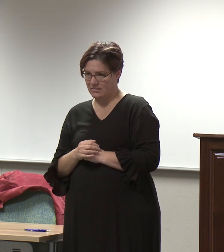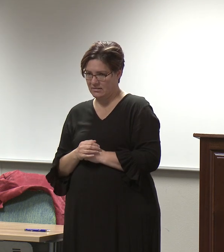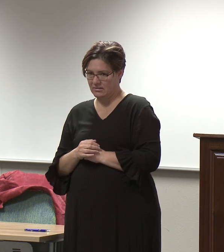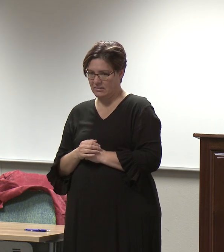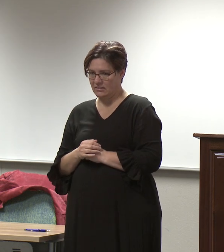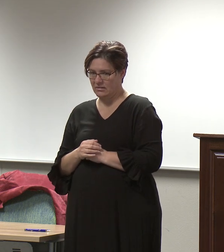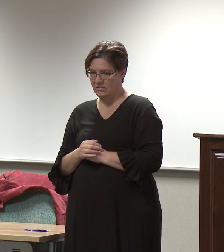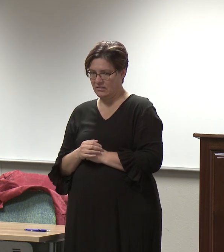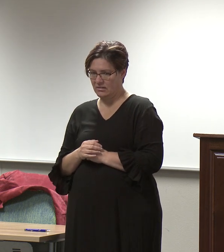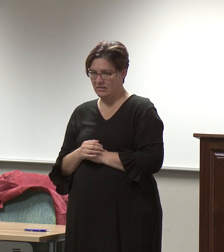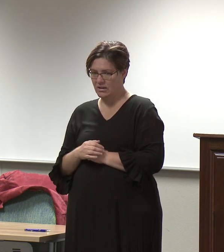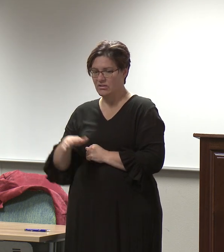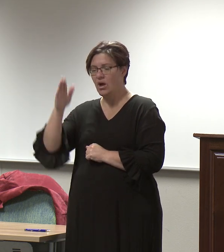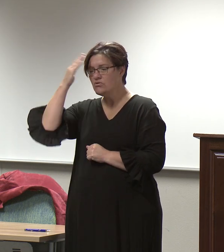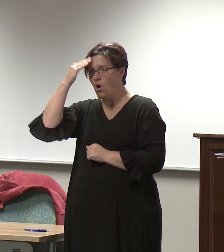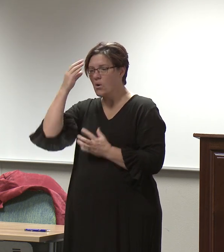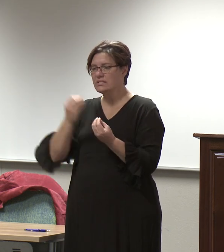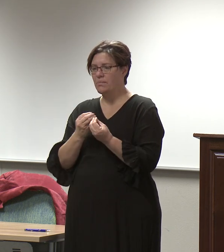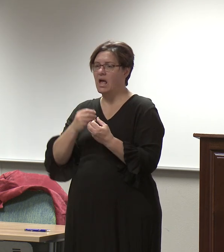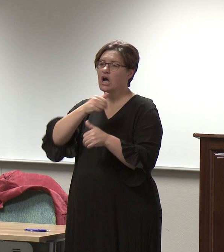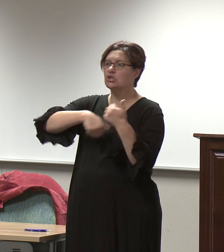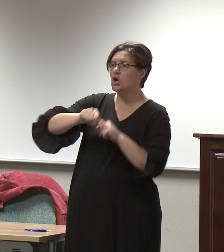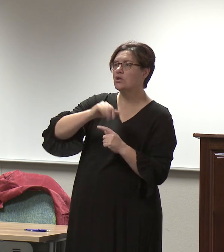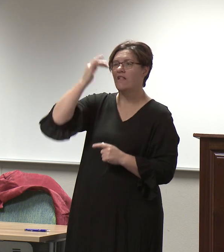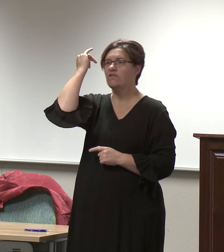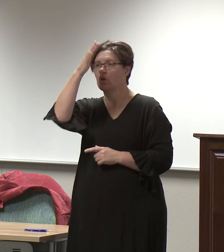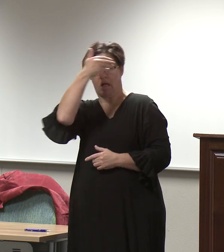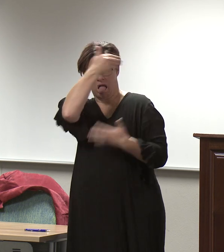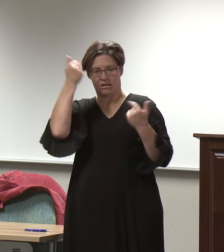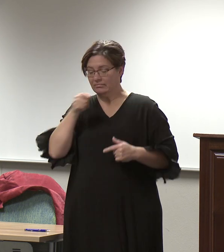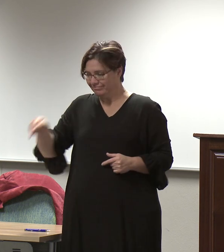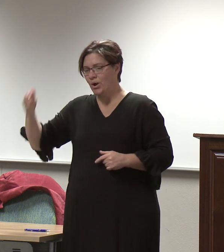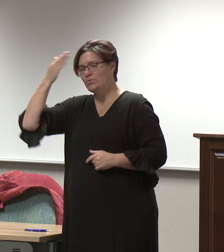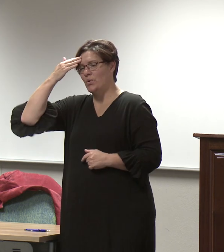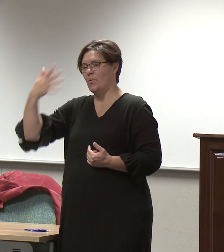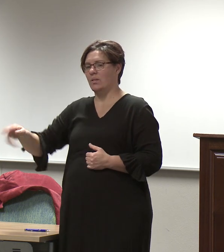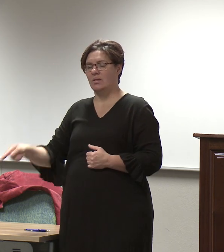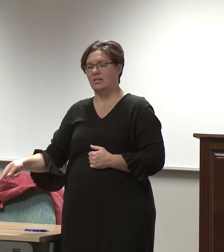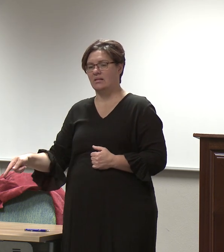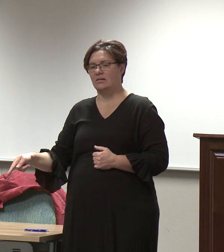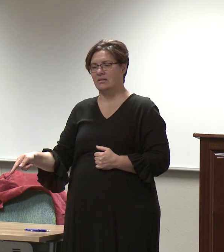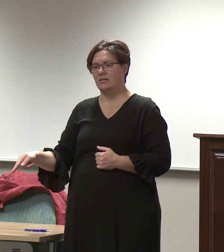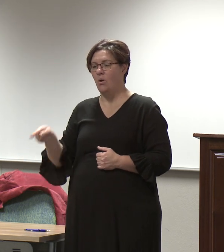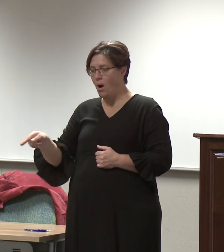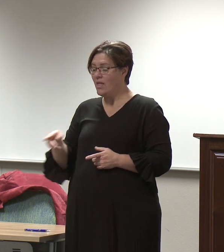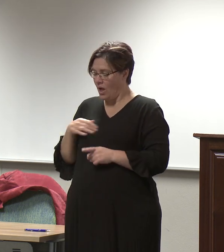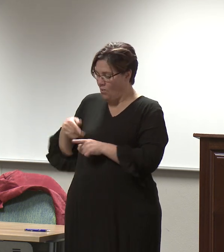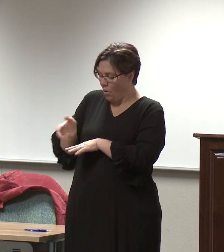something that social scientists, philosophers don't know. They walk on the abyssal